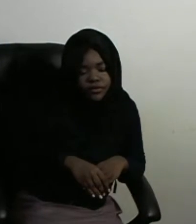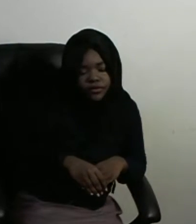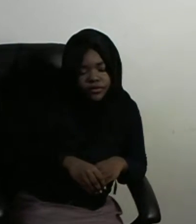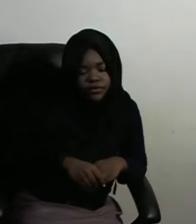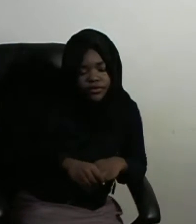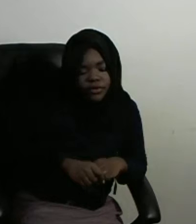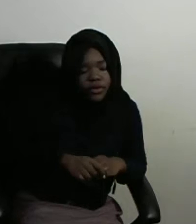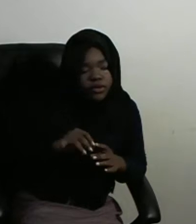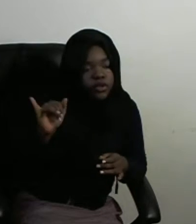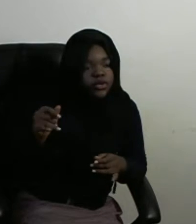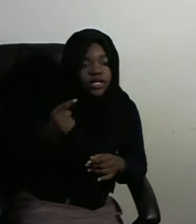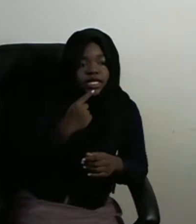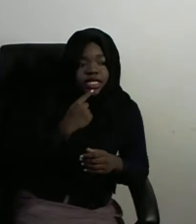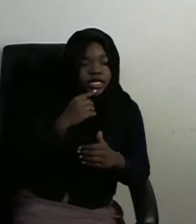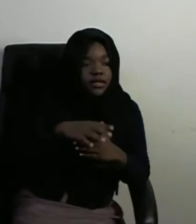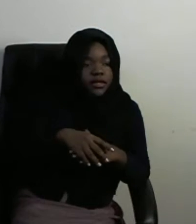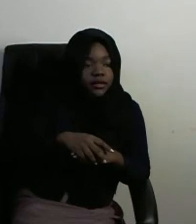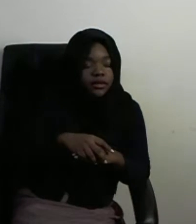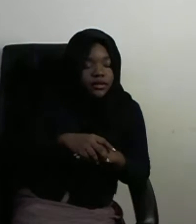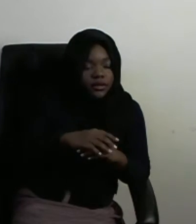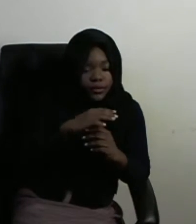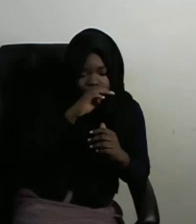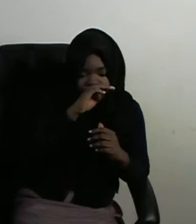So here it says,